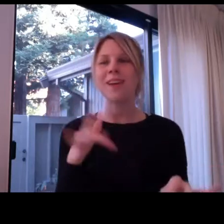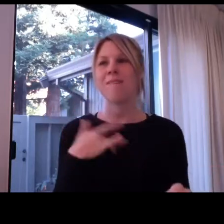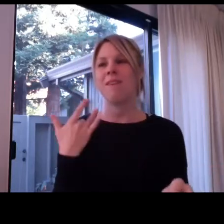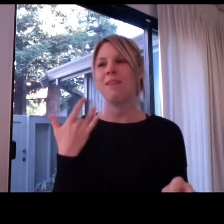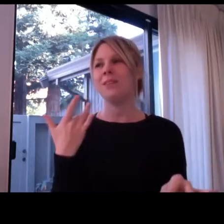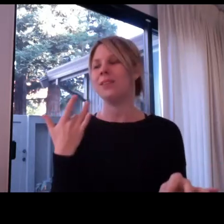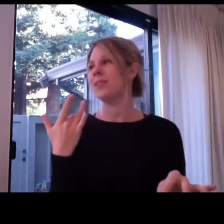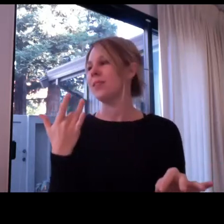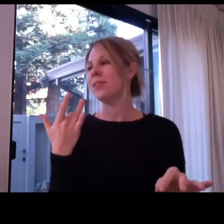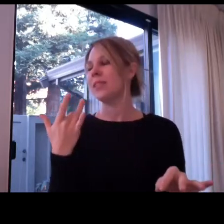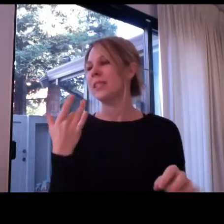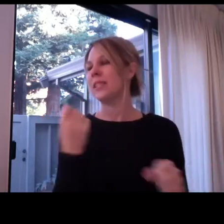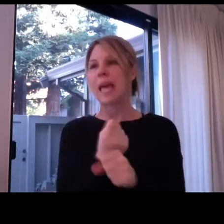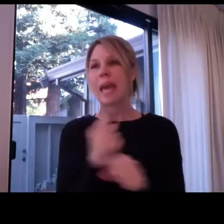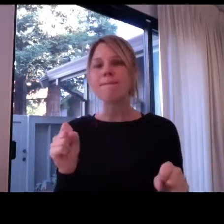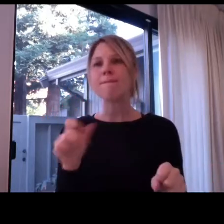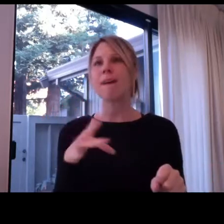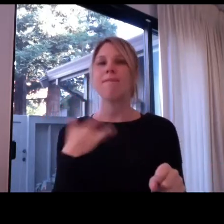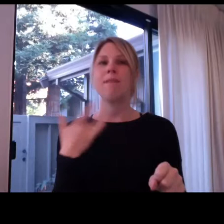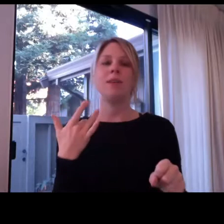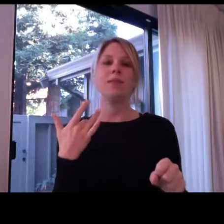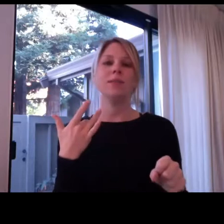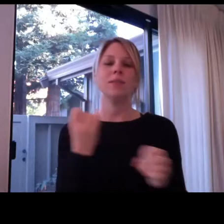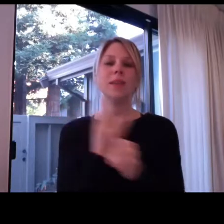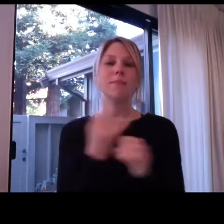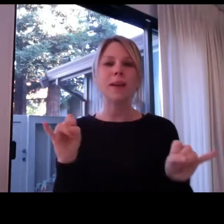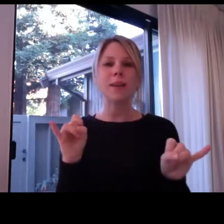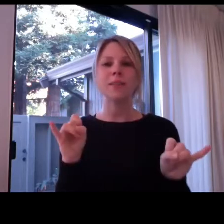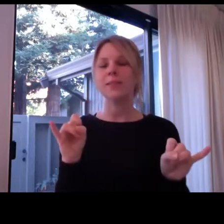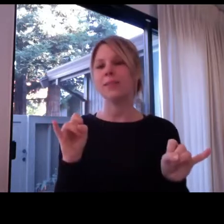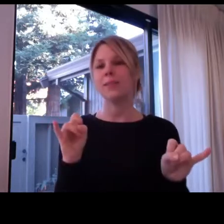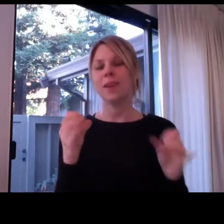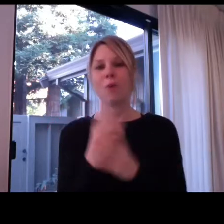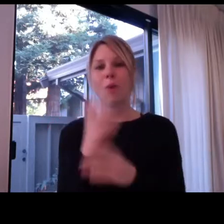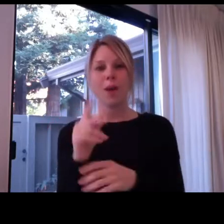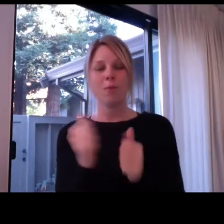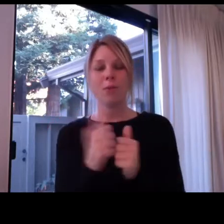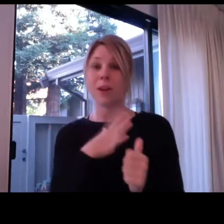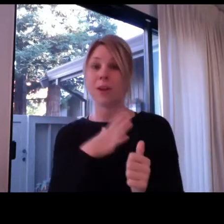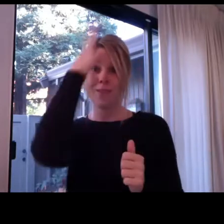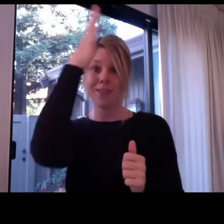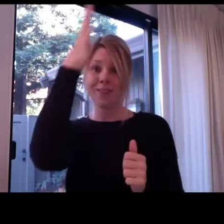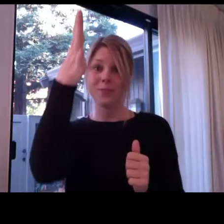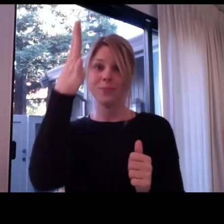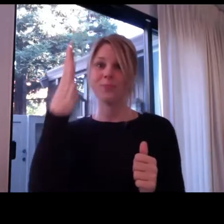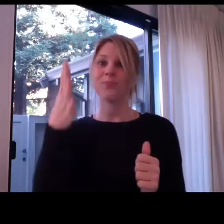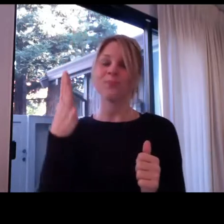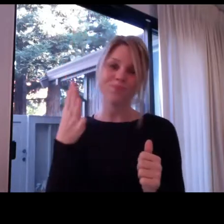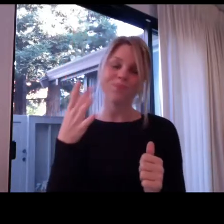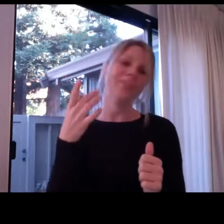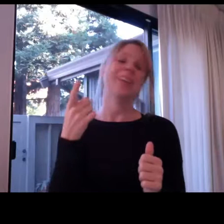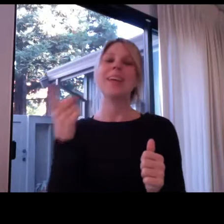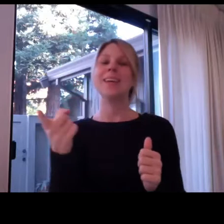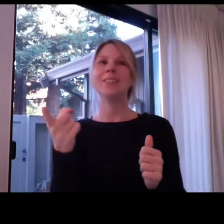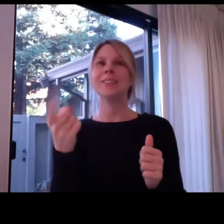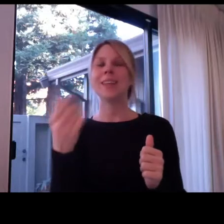I felt safe. I felt independent and grown up with my